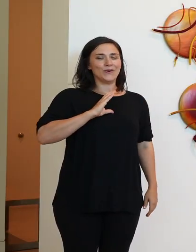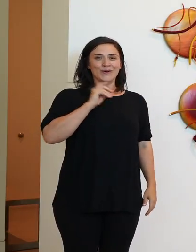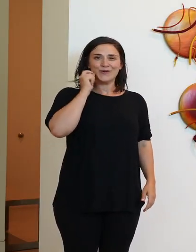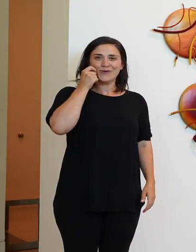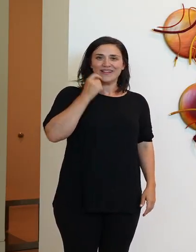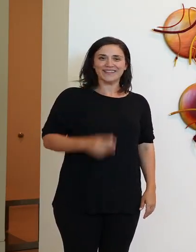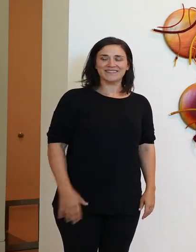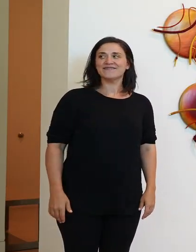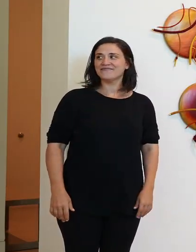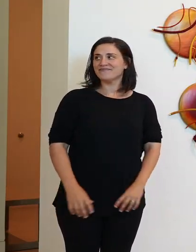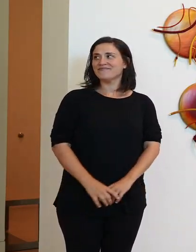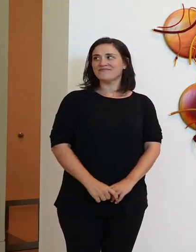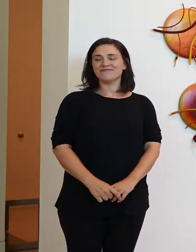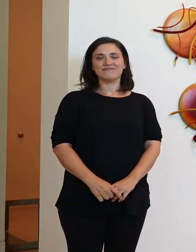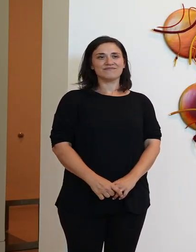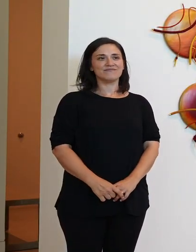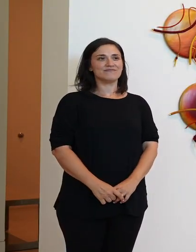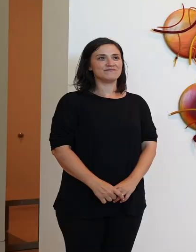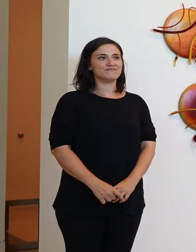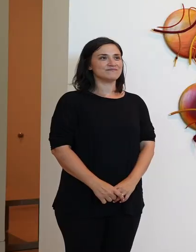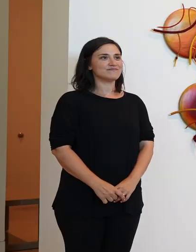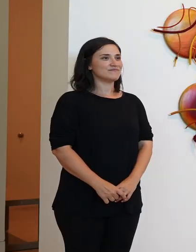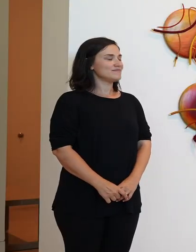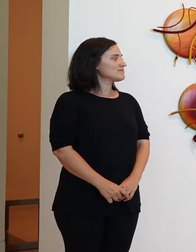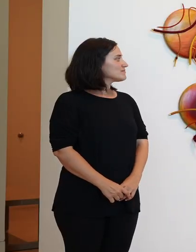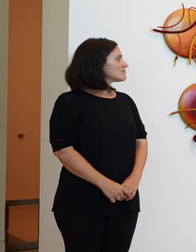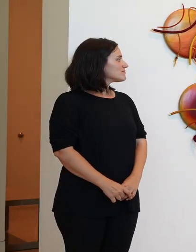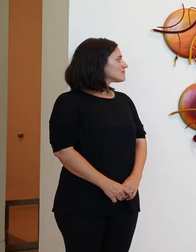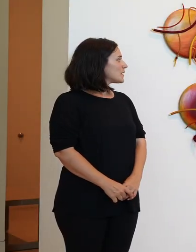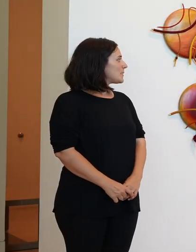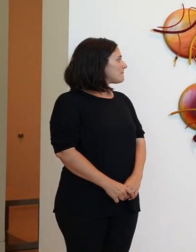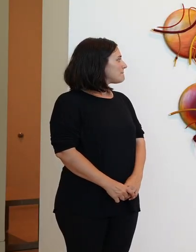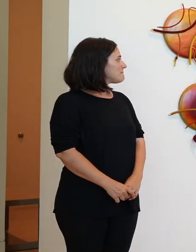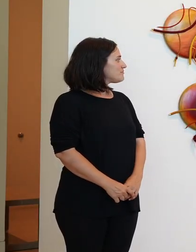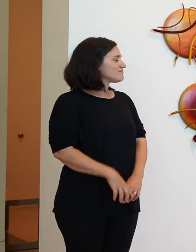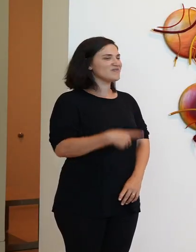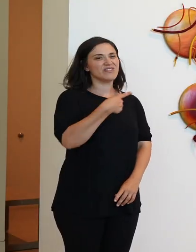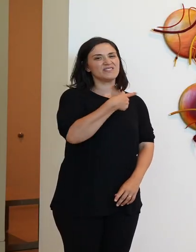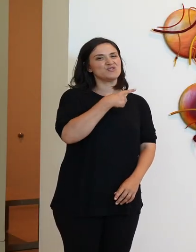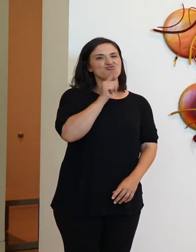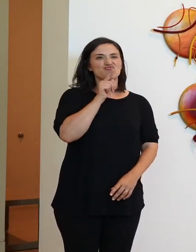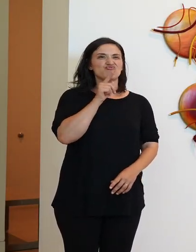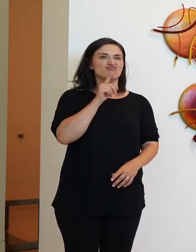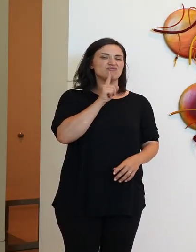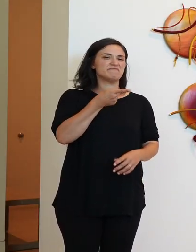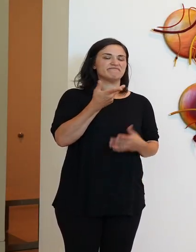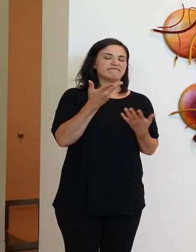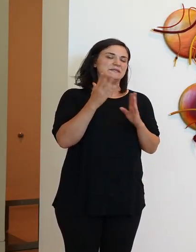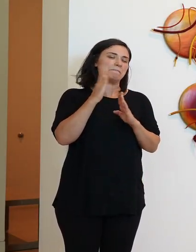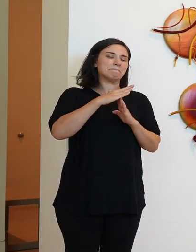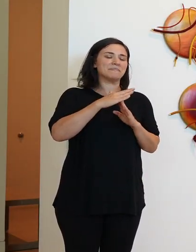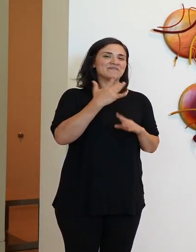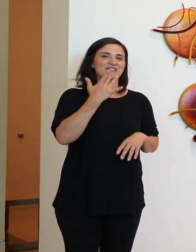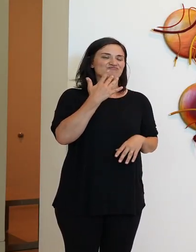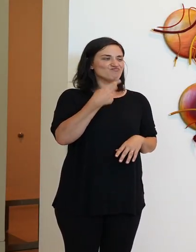so look at that. So that piece was, by far really good. And